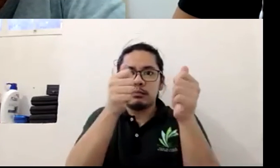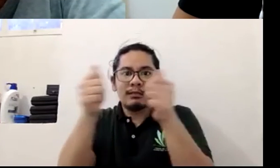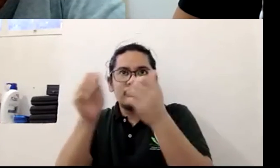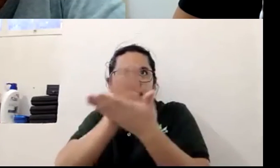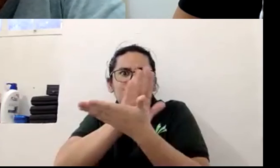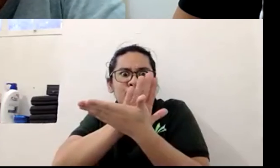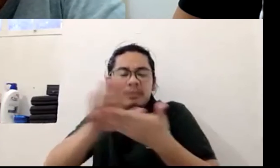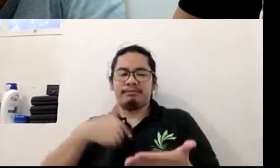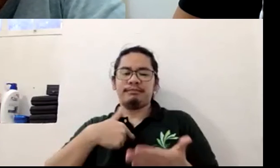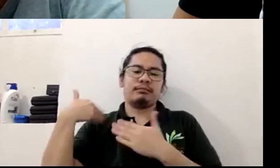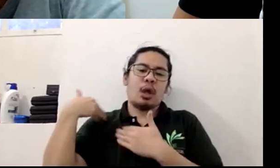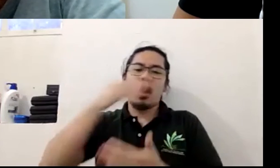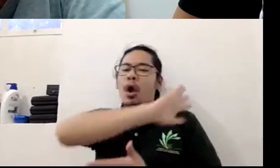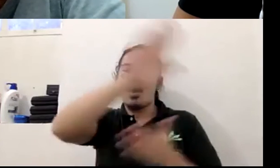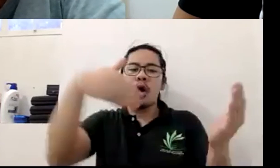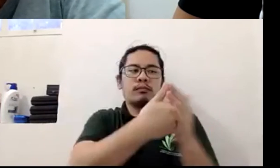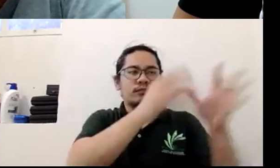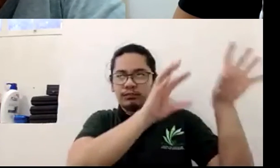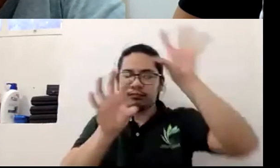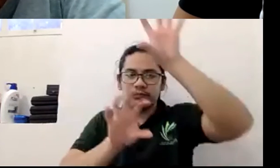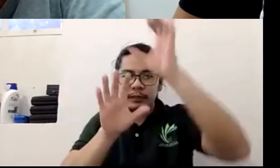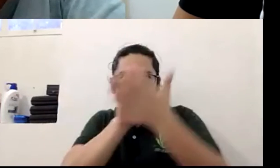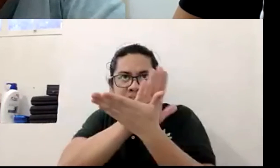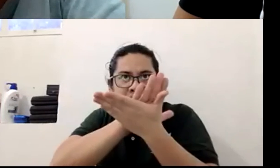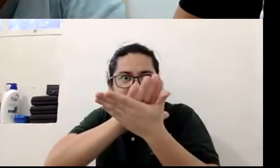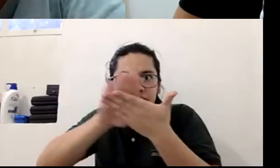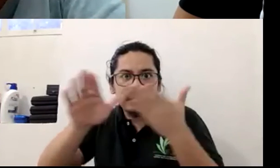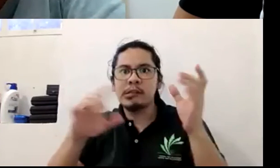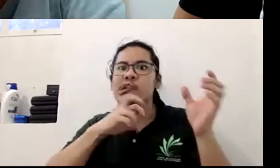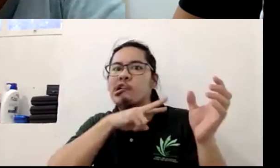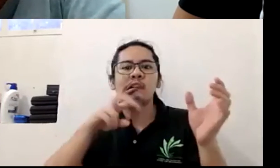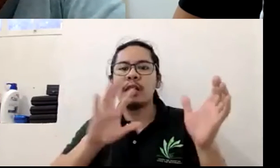For the layout, how we're going to arrange it, it will be